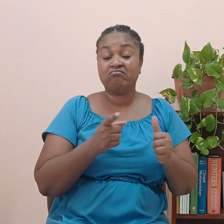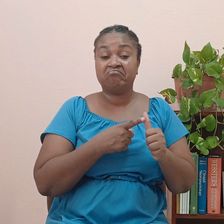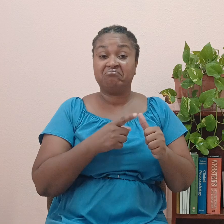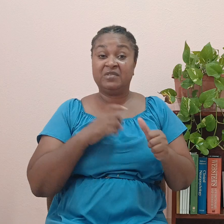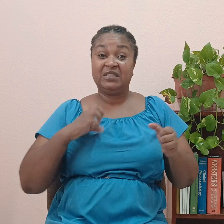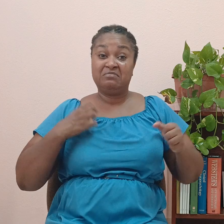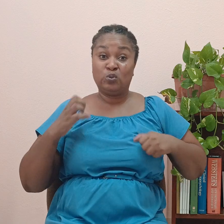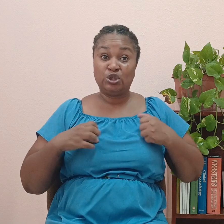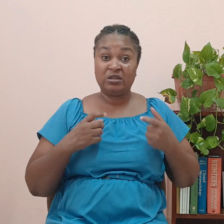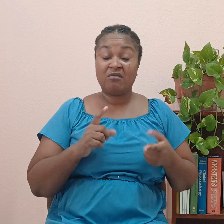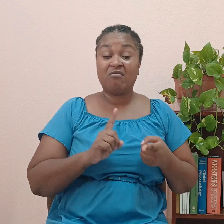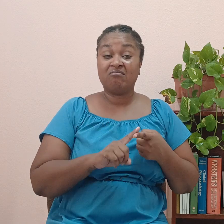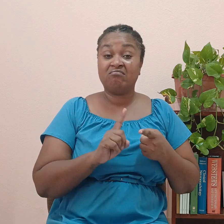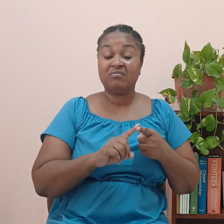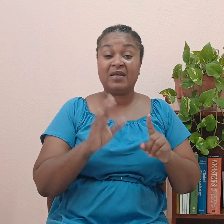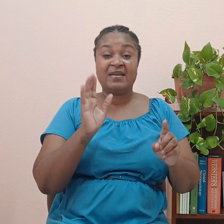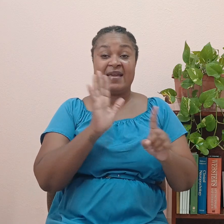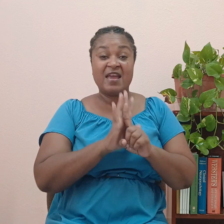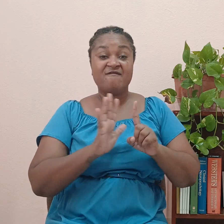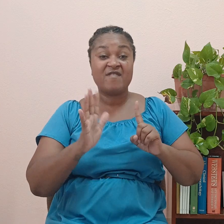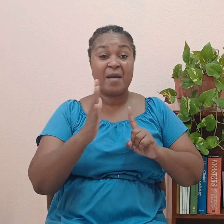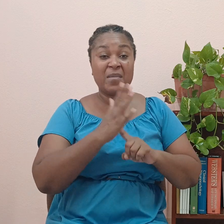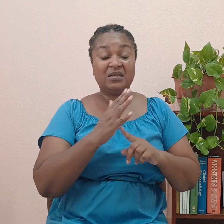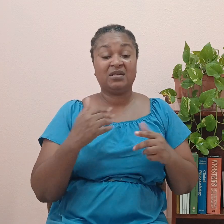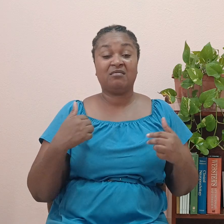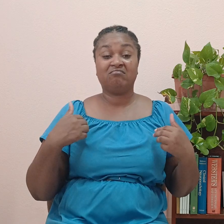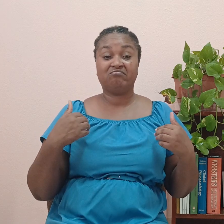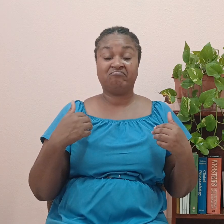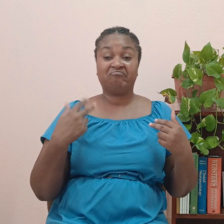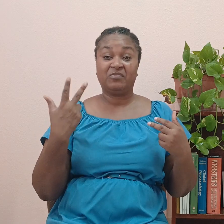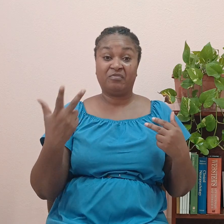environmental, financial, social,